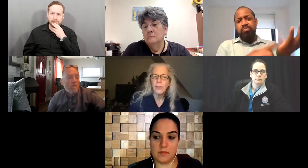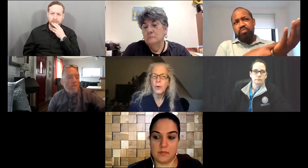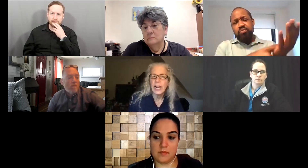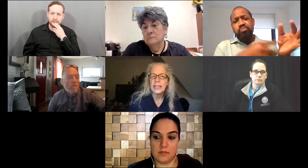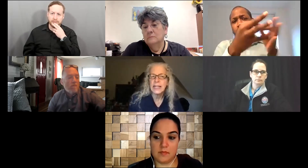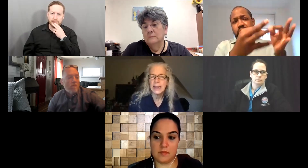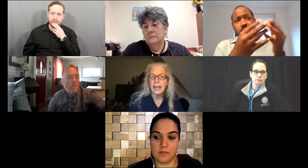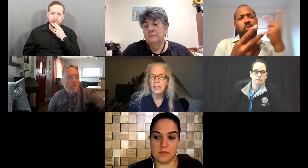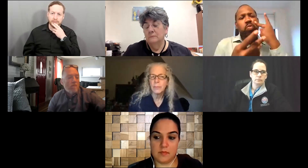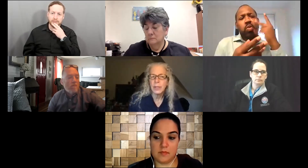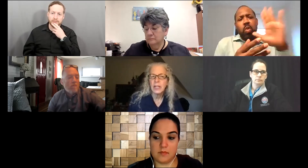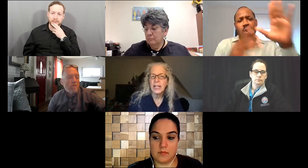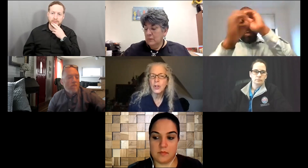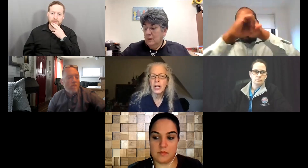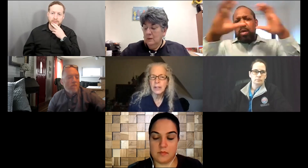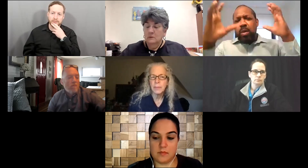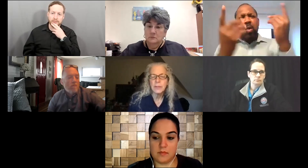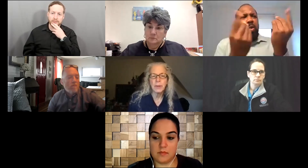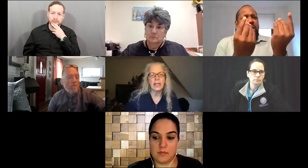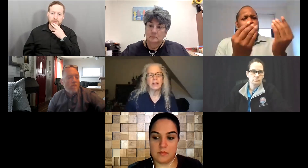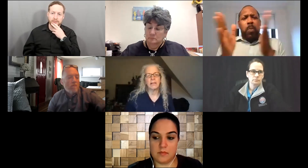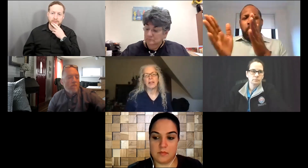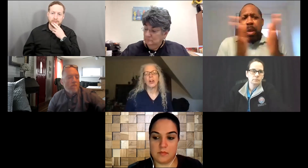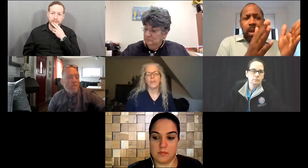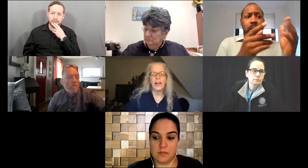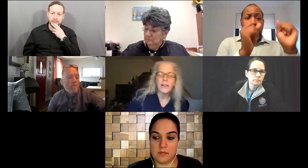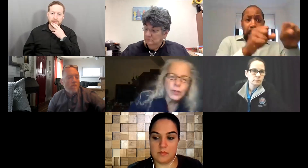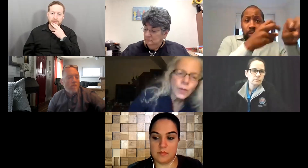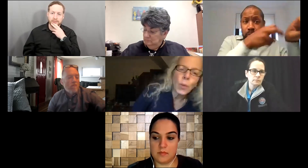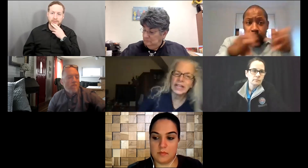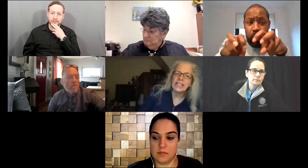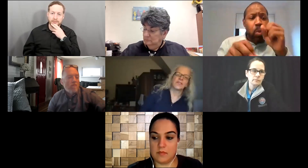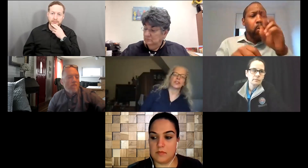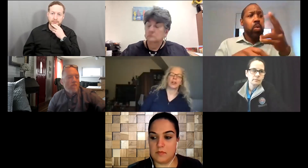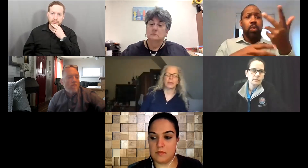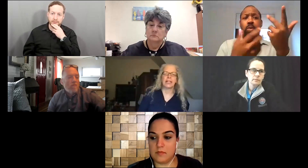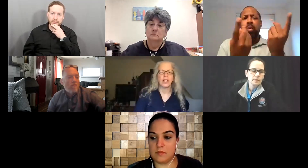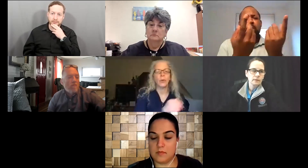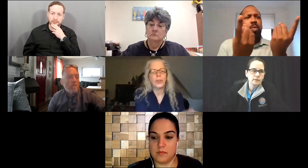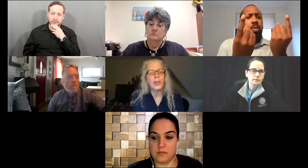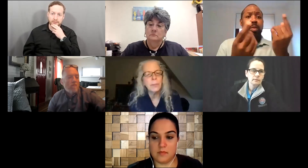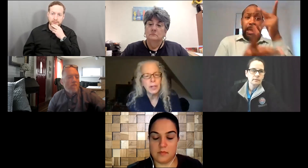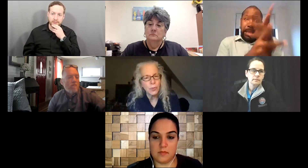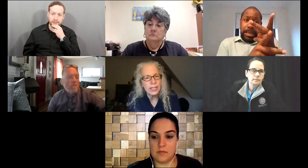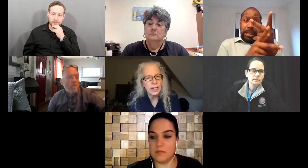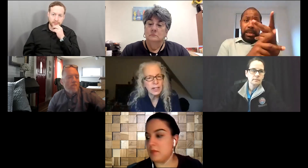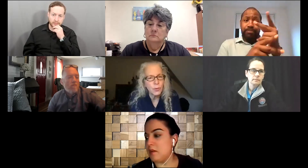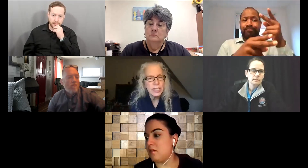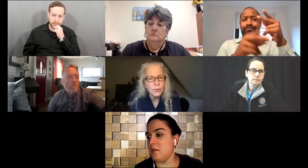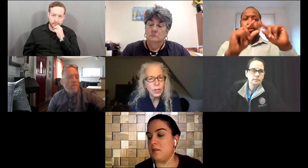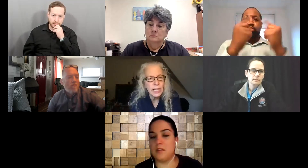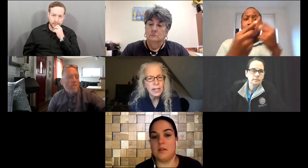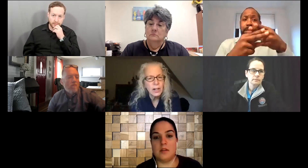moving forward, I can set that up and talk to him, explain, find out first of all what his vision and plans are, and whether he'd be interested